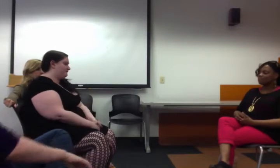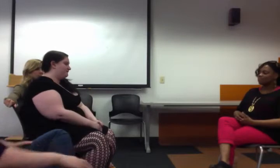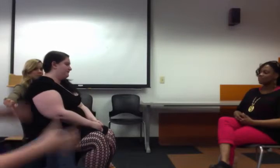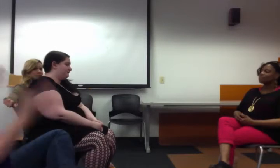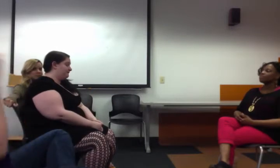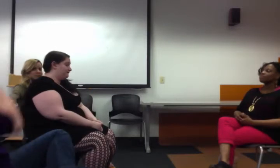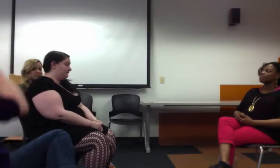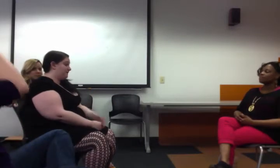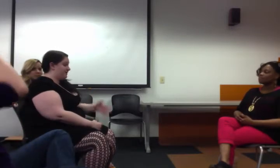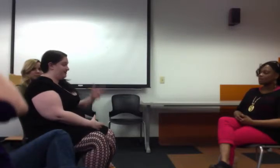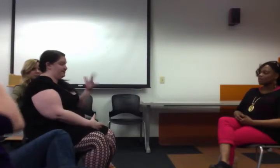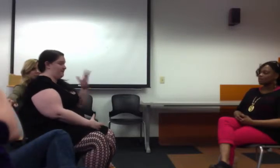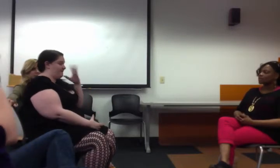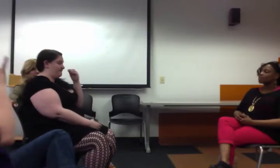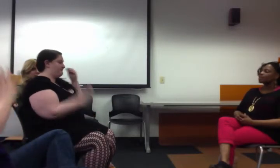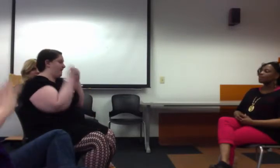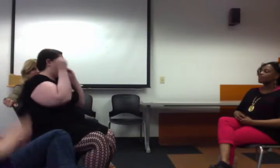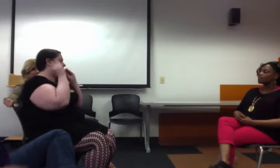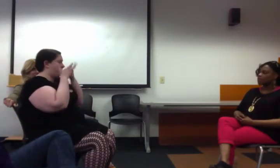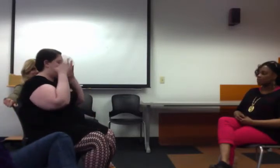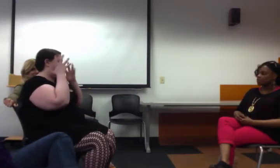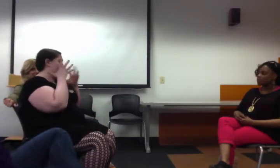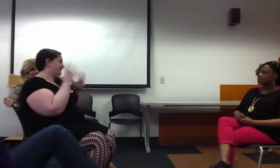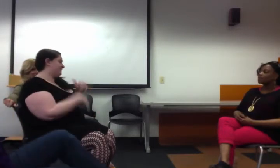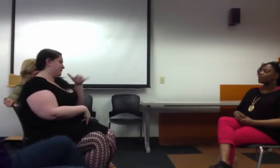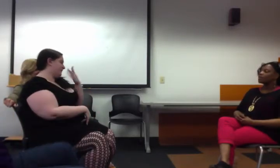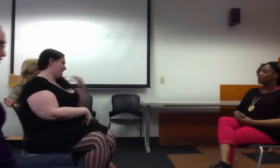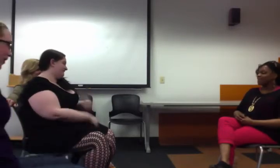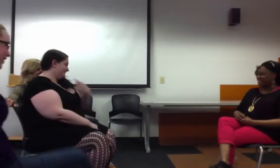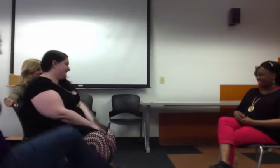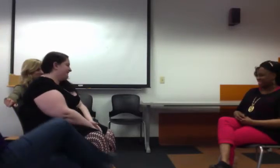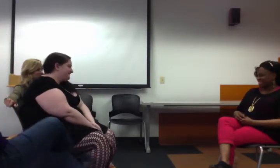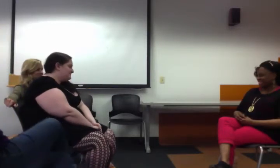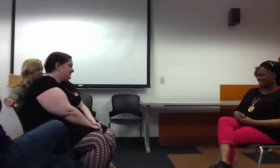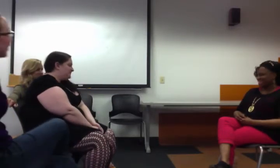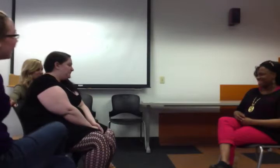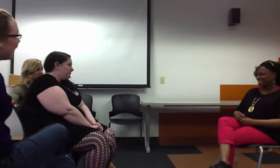hence all my makeup is still a little bit crazy from the show. But